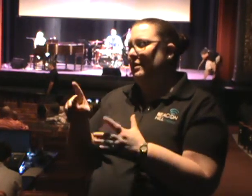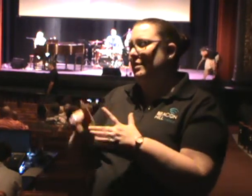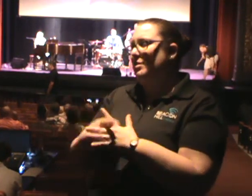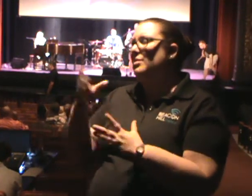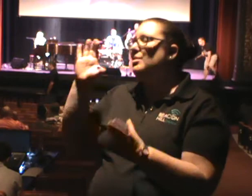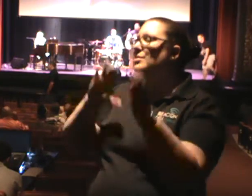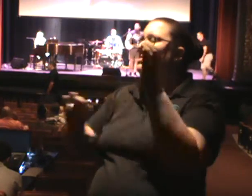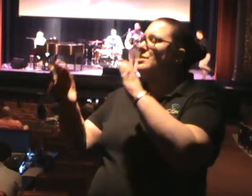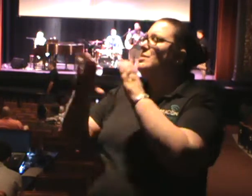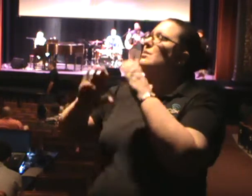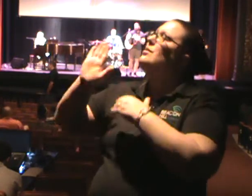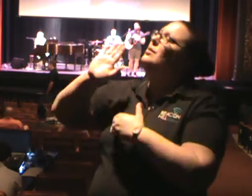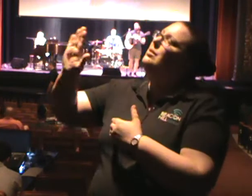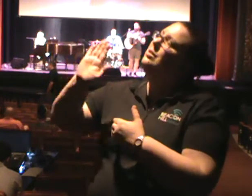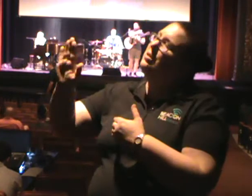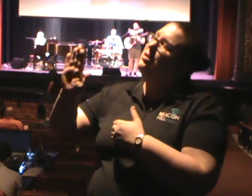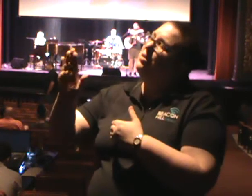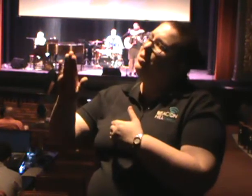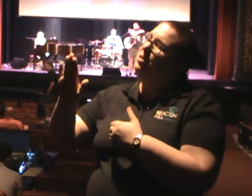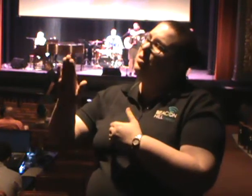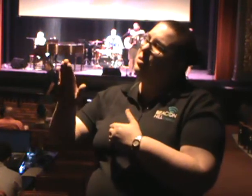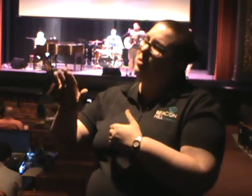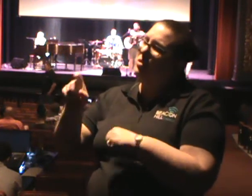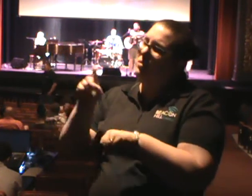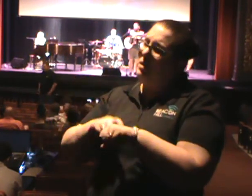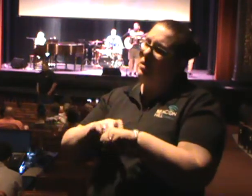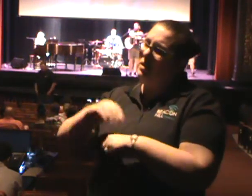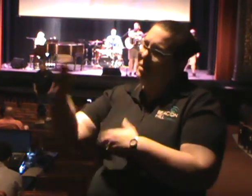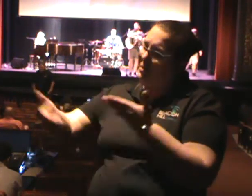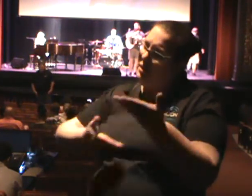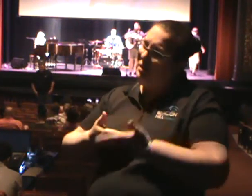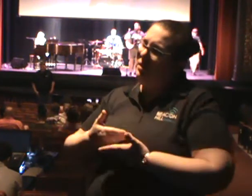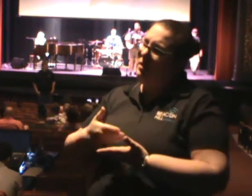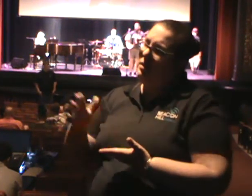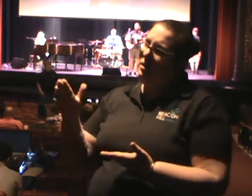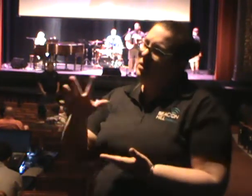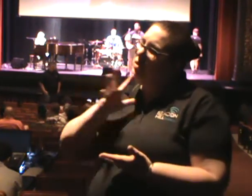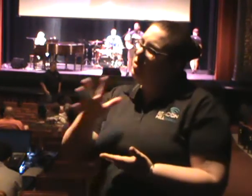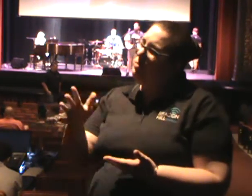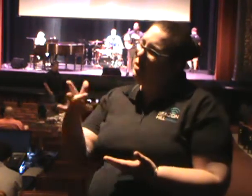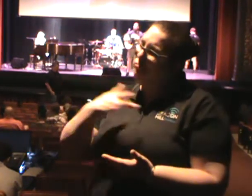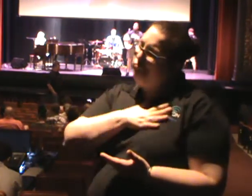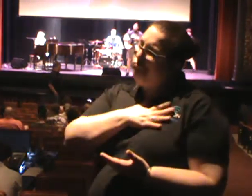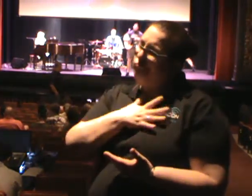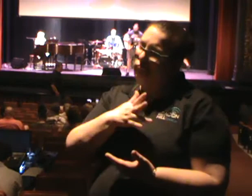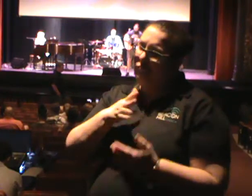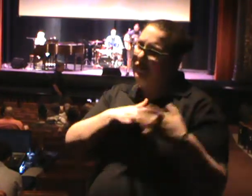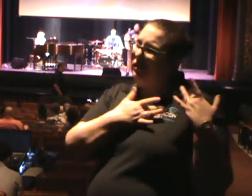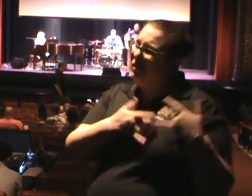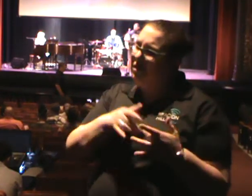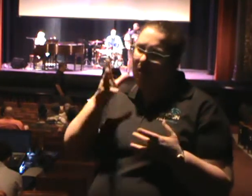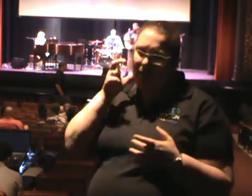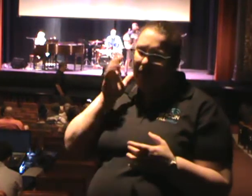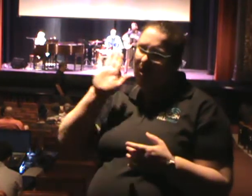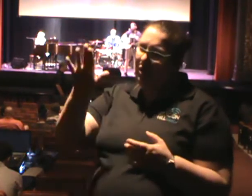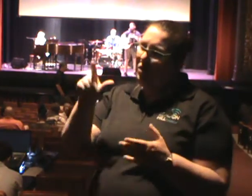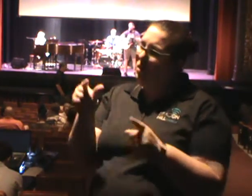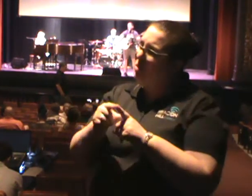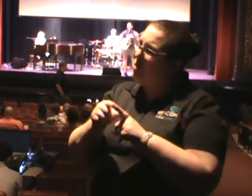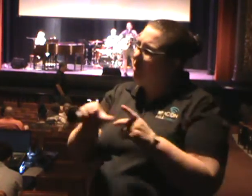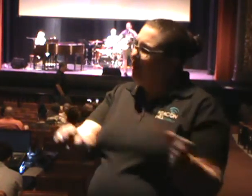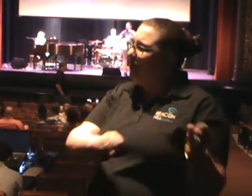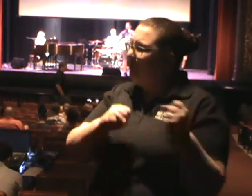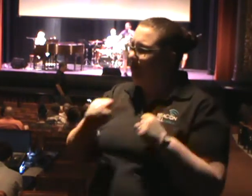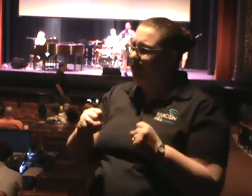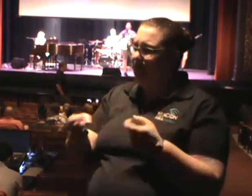heart. And so, Lord, I pray this morning, this time of invitation, that you are speaking through the hearts of the hearers this morning. Your word is so powerful. It gives